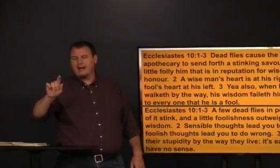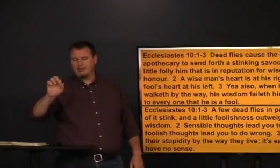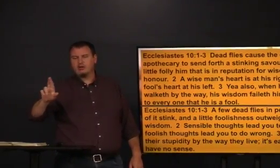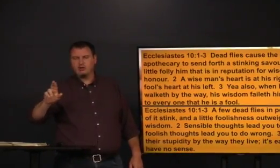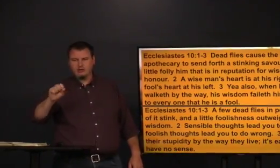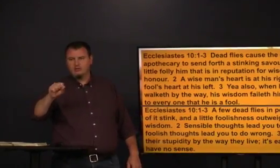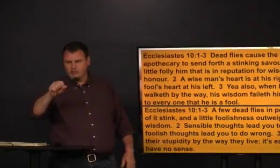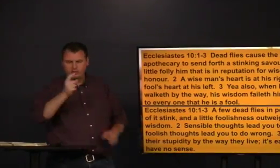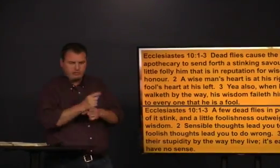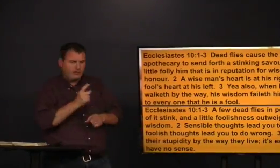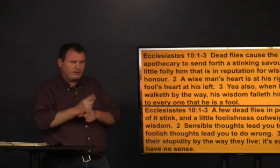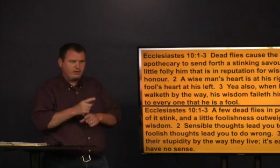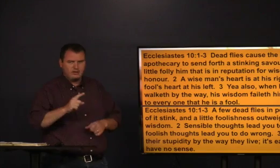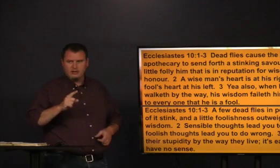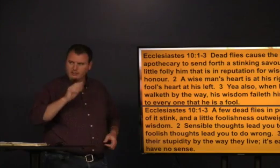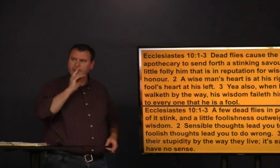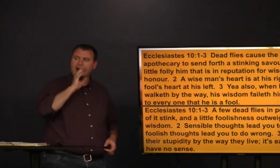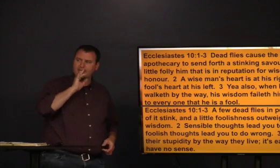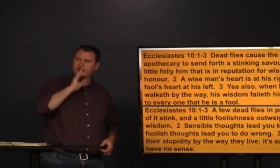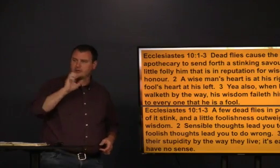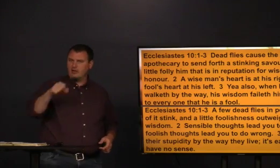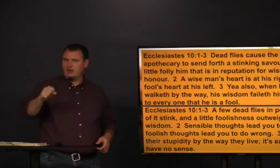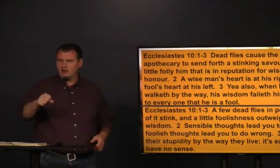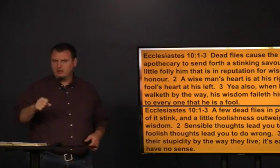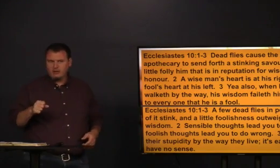Babbler. No, you're right. Babbling. Yeah.